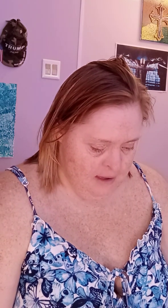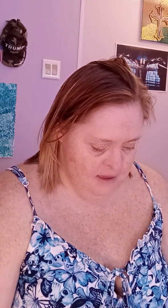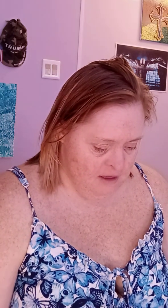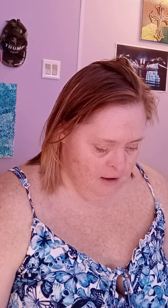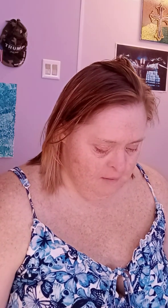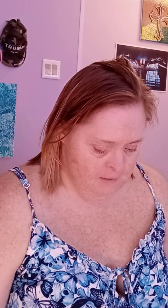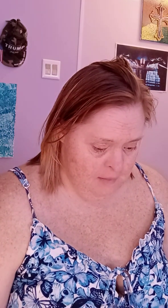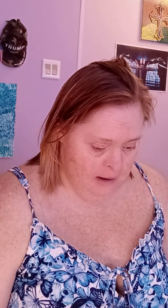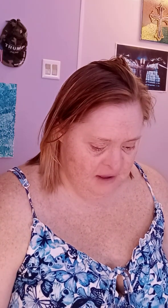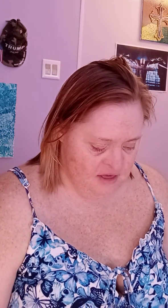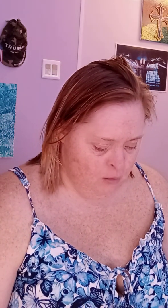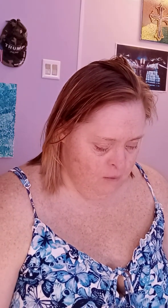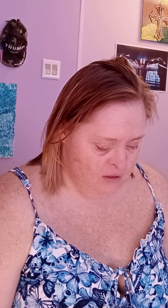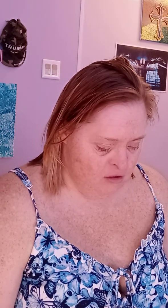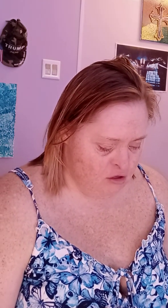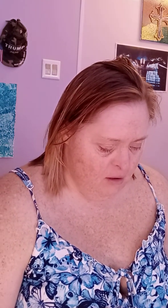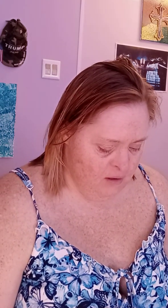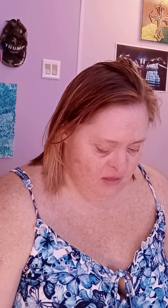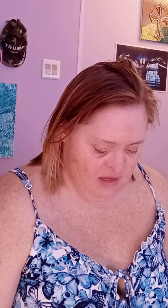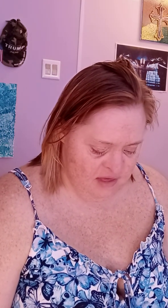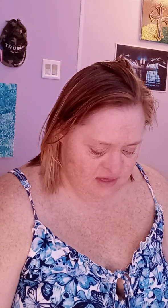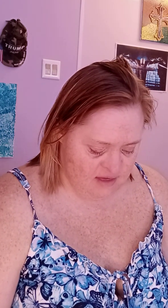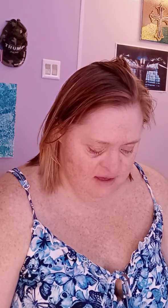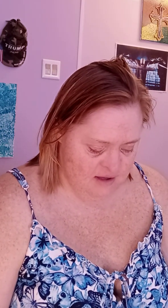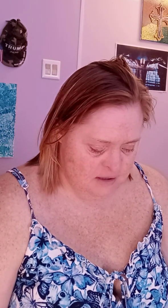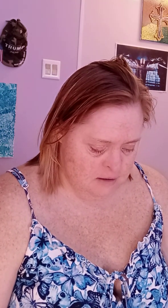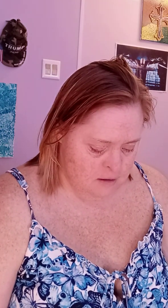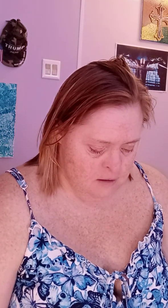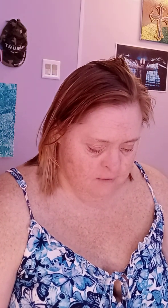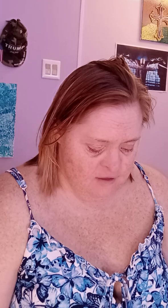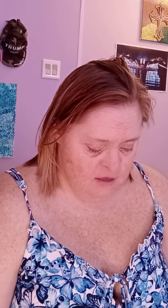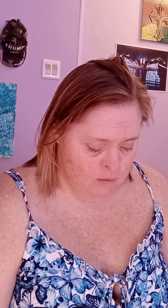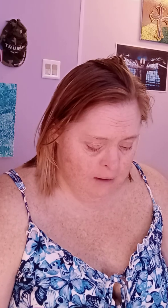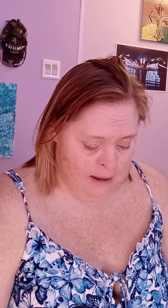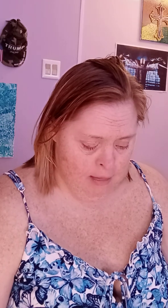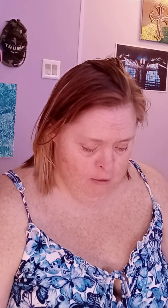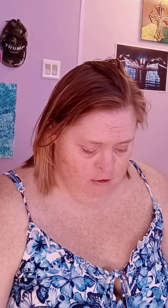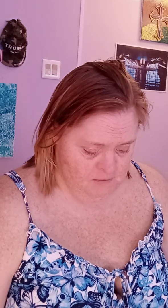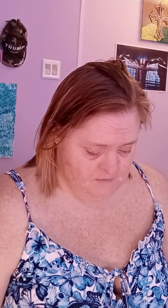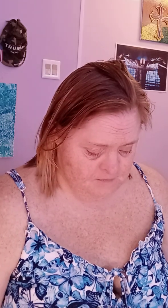And I just wanted to show you this. This is what I learned.